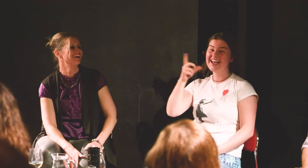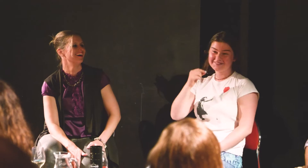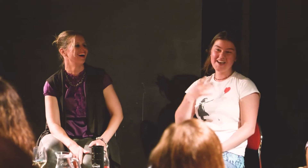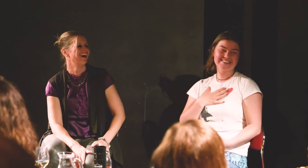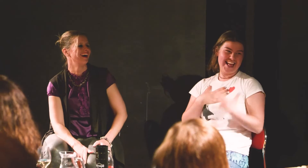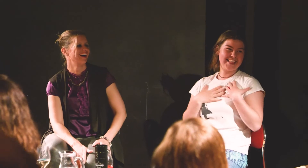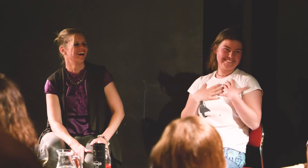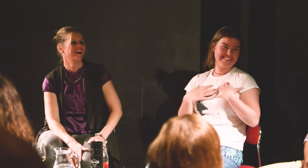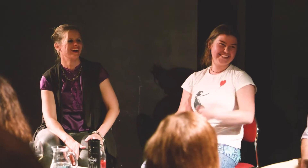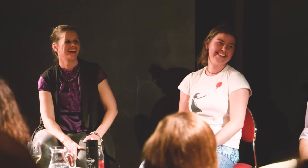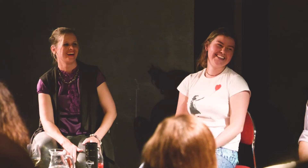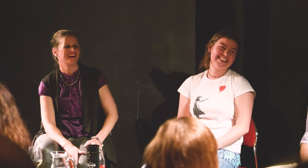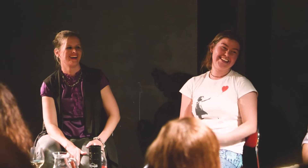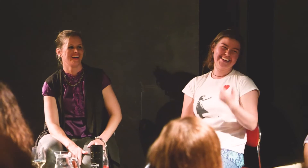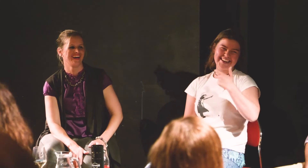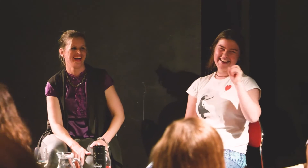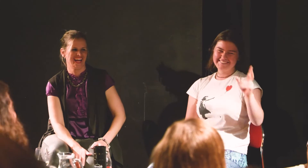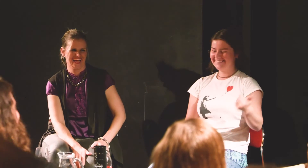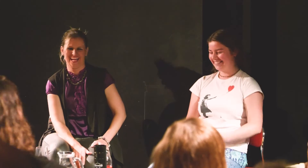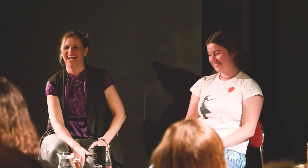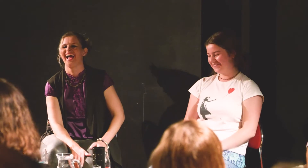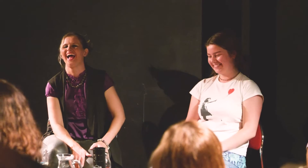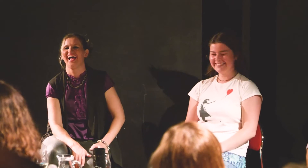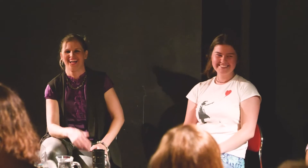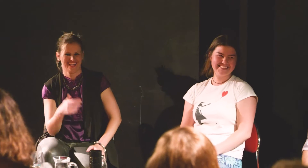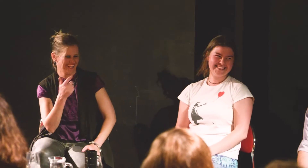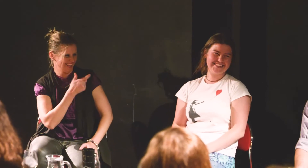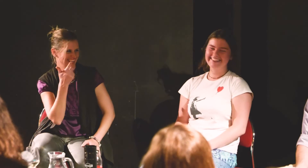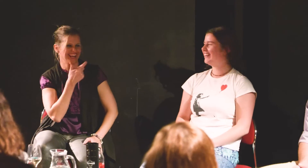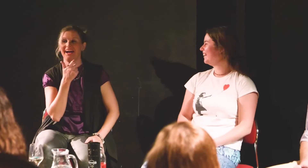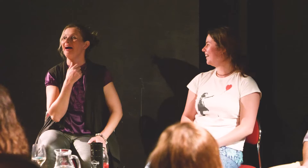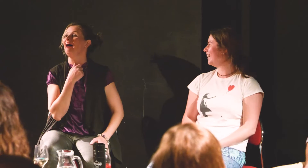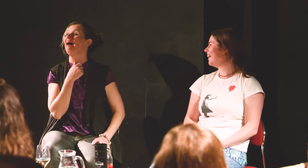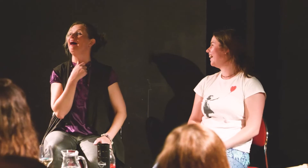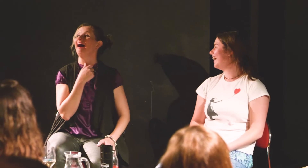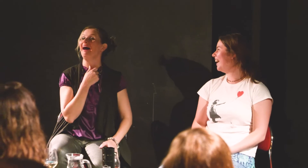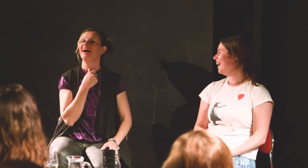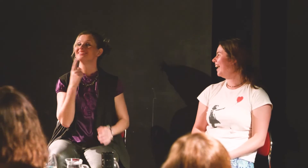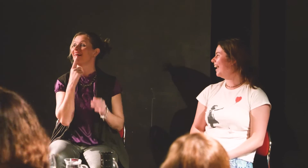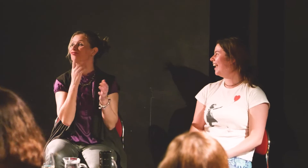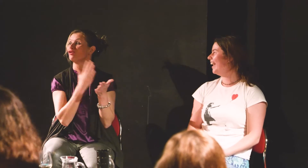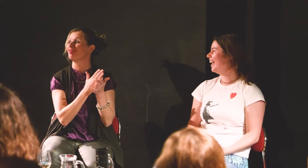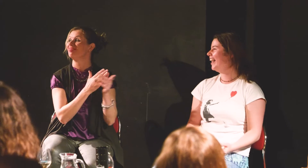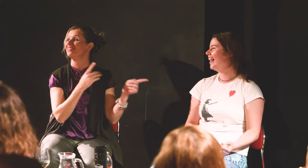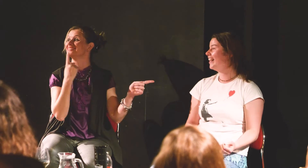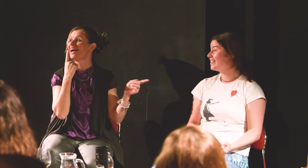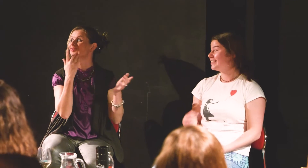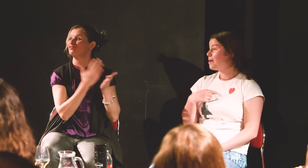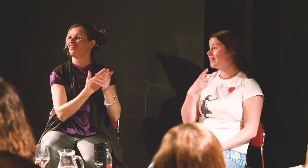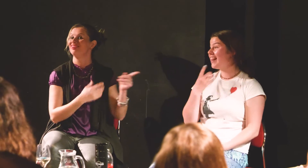ask them, they're here, ask them. I did it I myself. am going to test them later. I shall ask them later. No help at all? Mum, Dad, is she telling the I'm